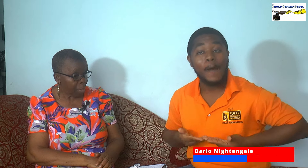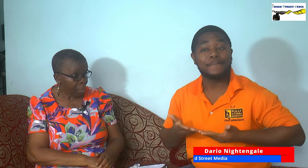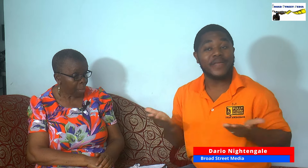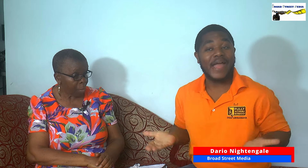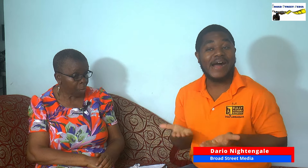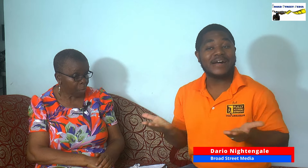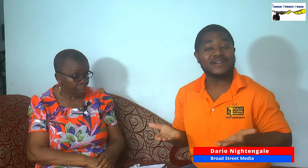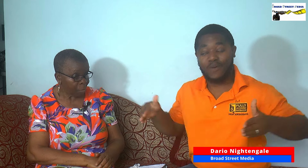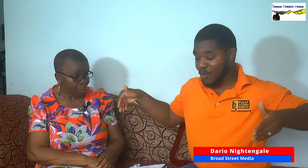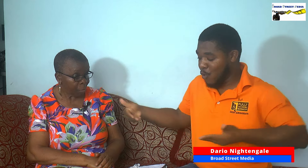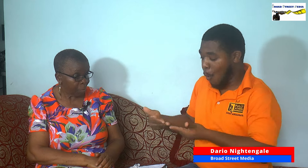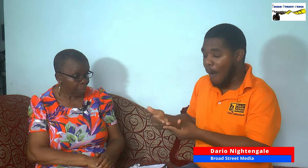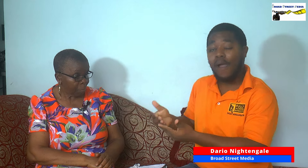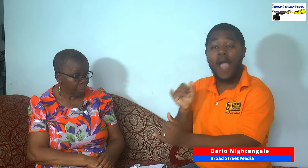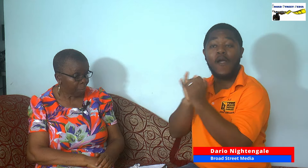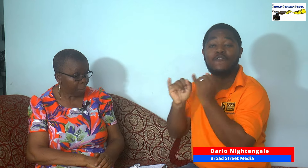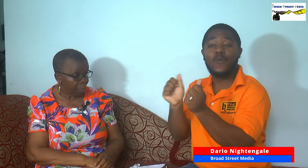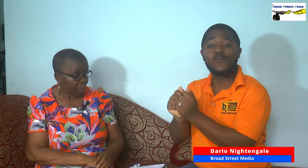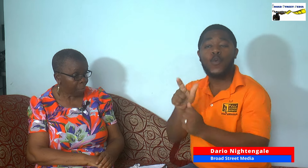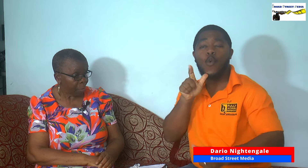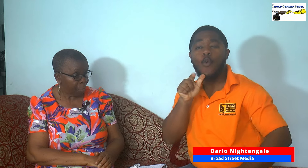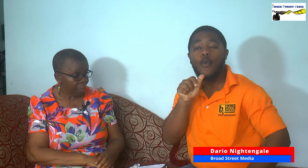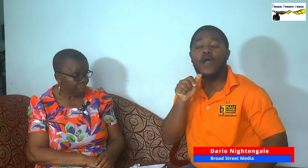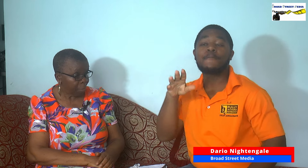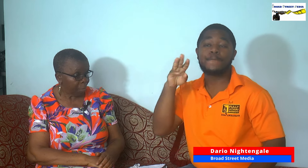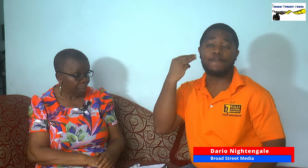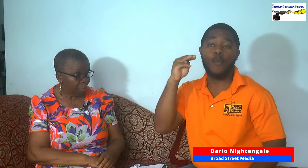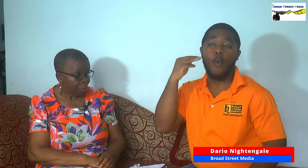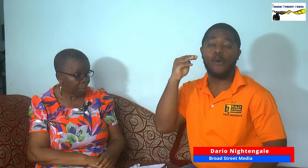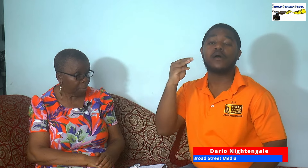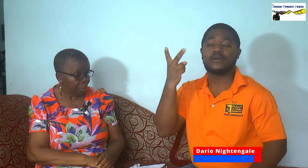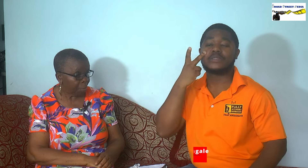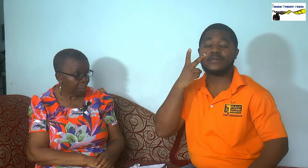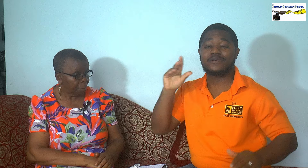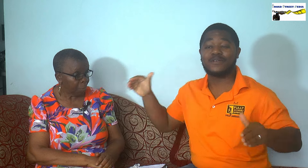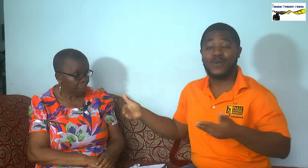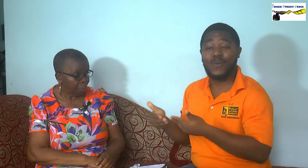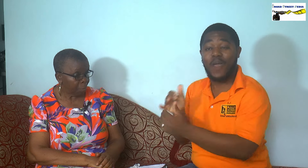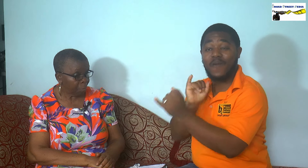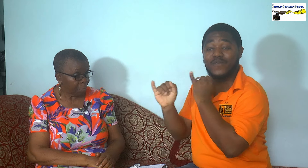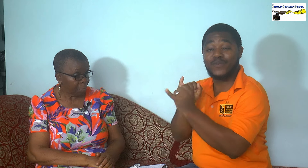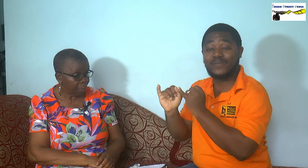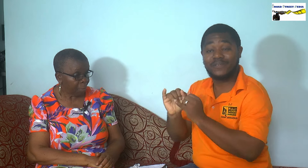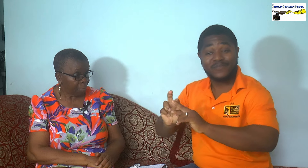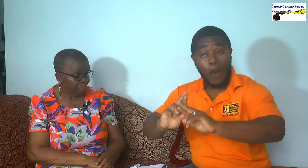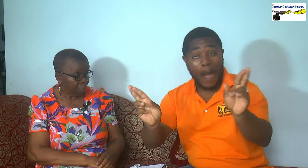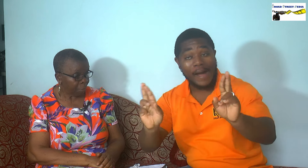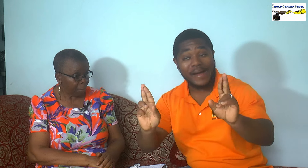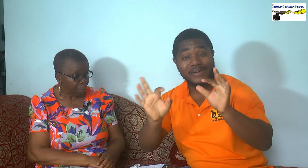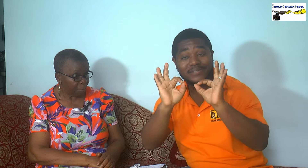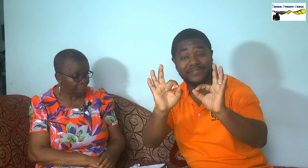Hello and welcome. We would like to introduce you to Miss Moore. We're going to be interviewing her today. Are you